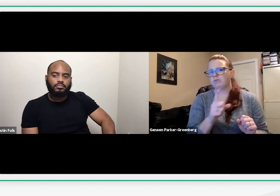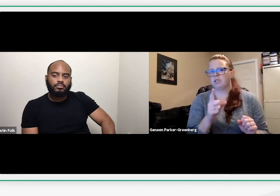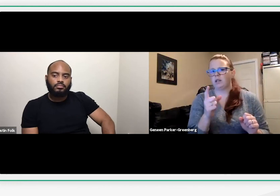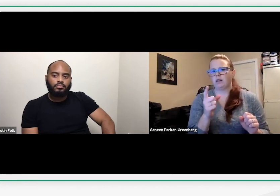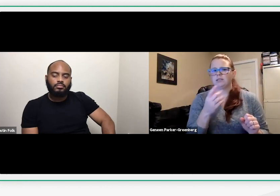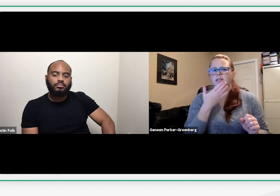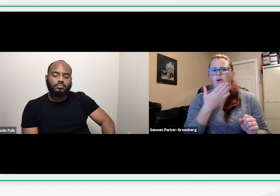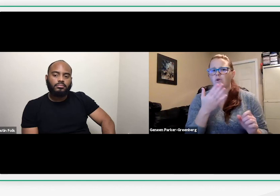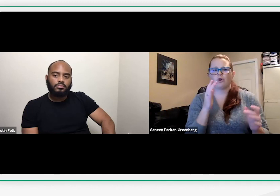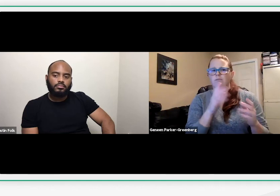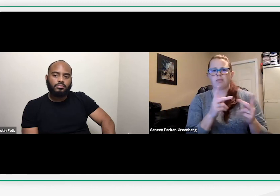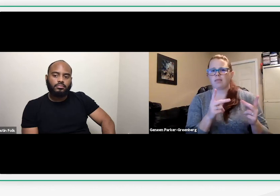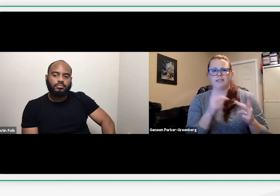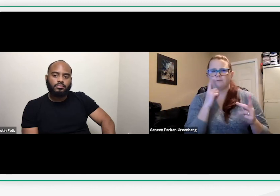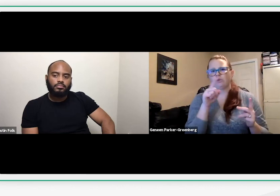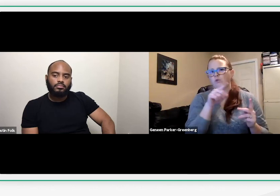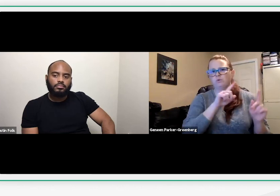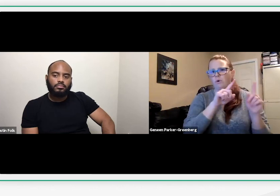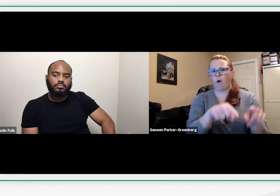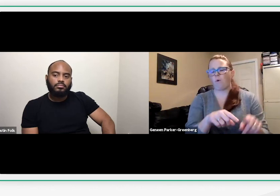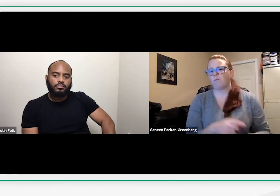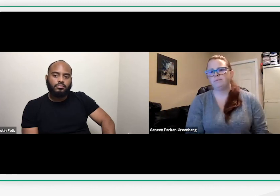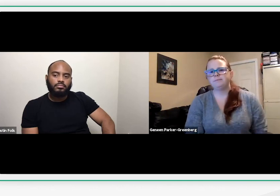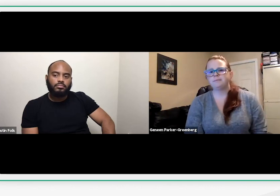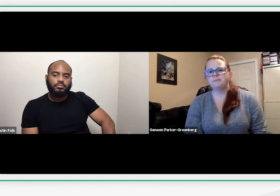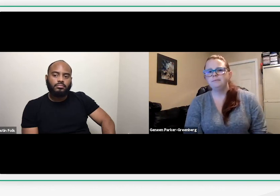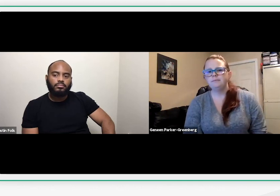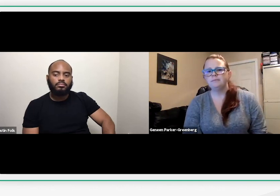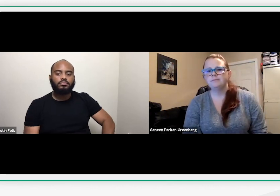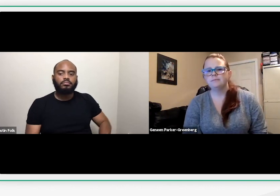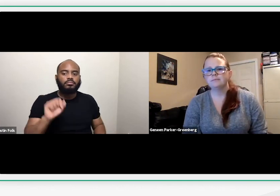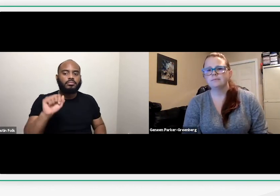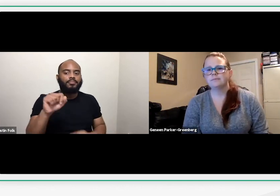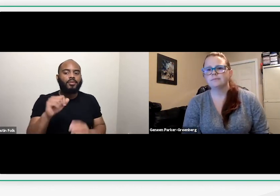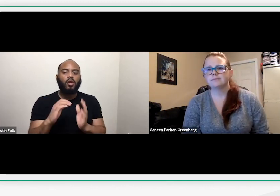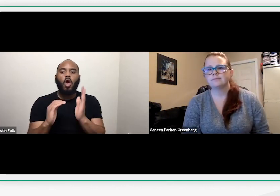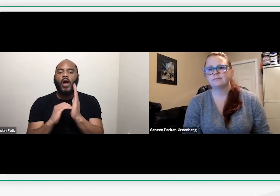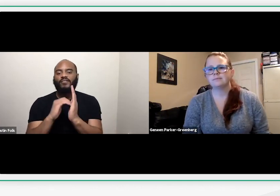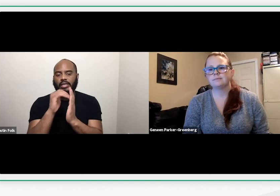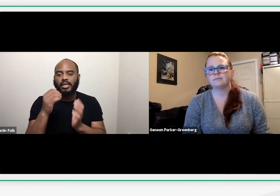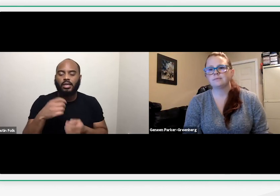ask for. It's always safe to assume that that's not coming from a good place.